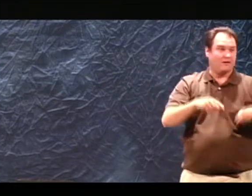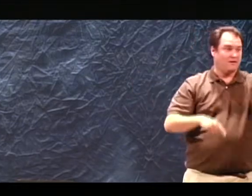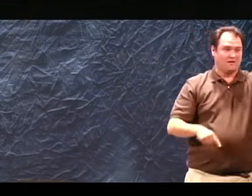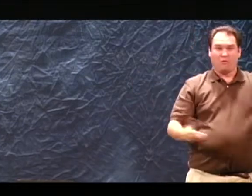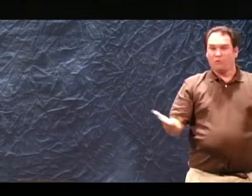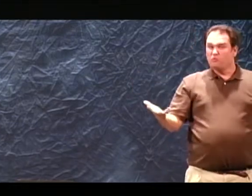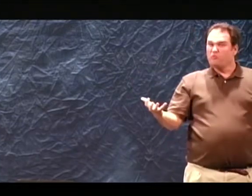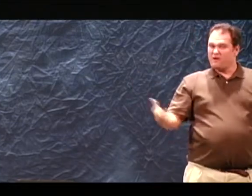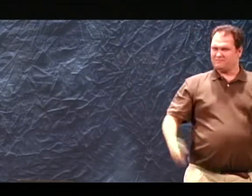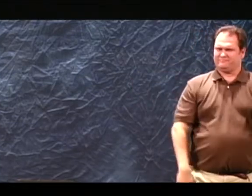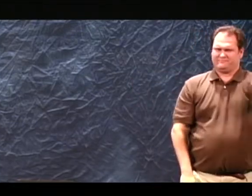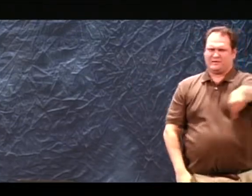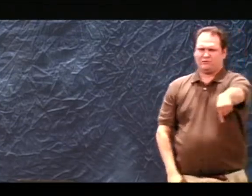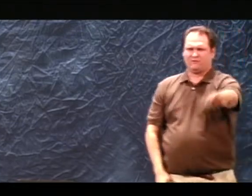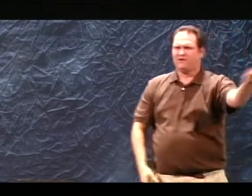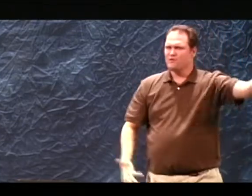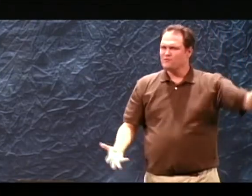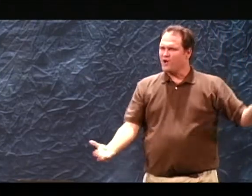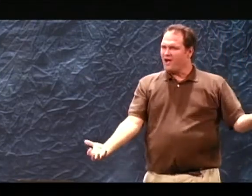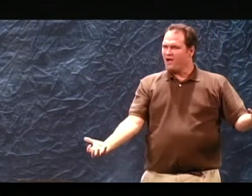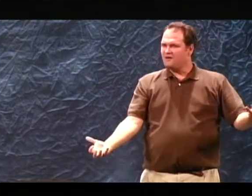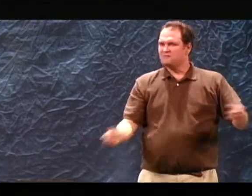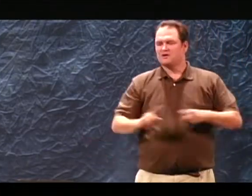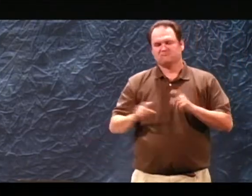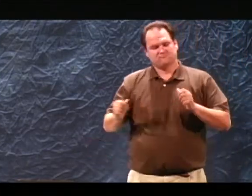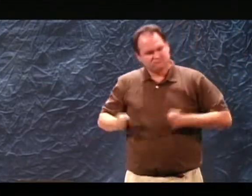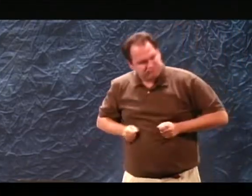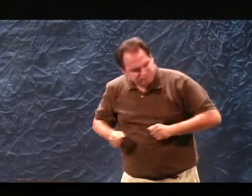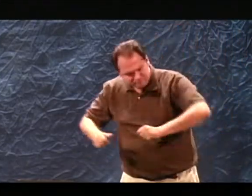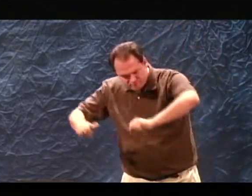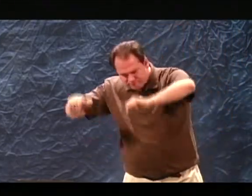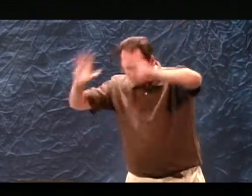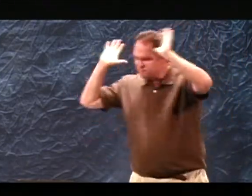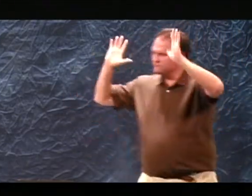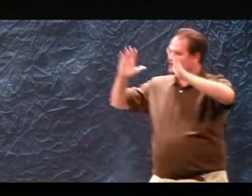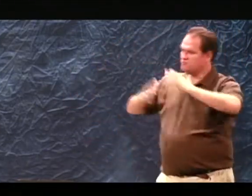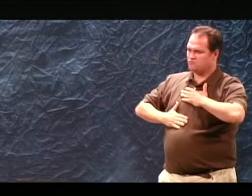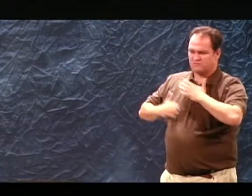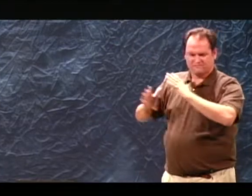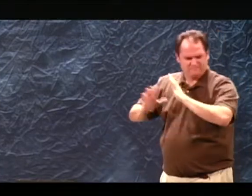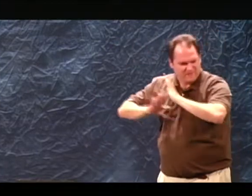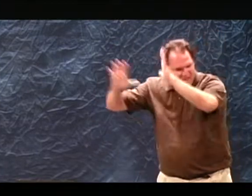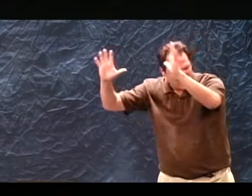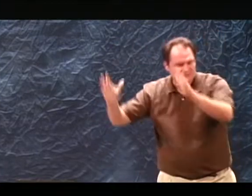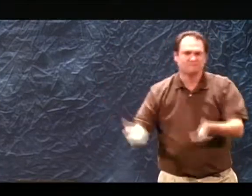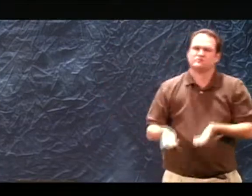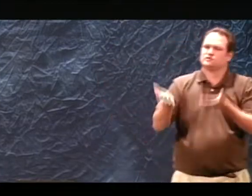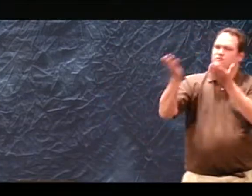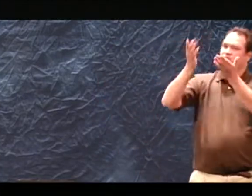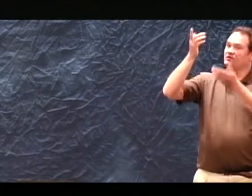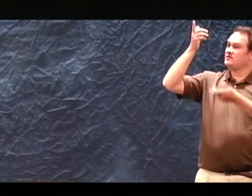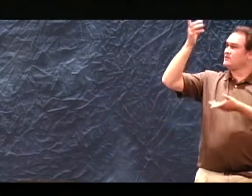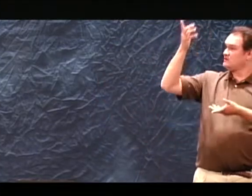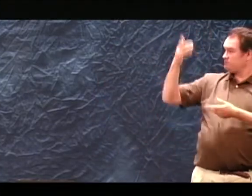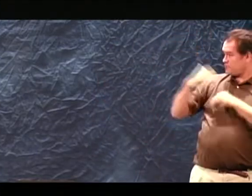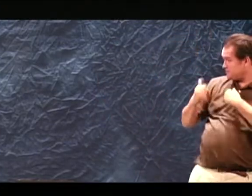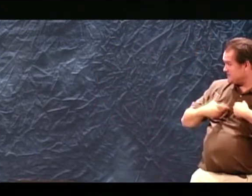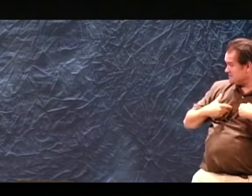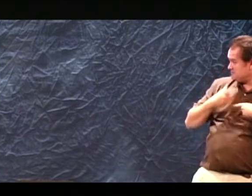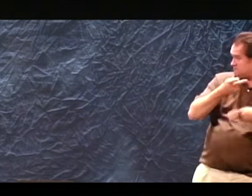is the most important job but i'll tell you what i respect greatly those